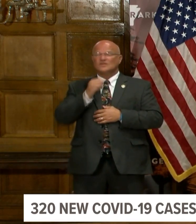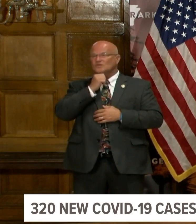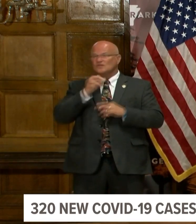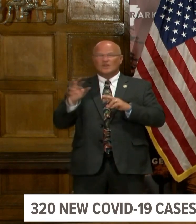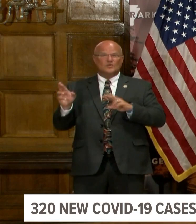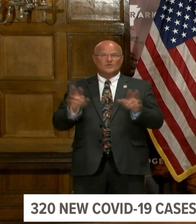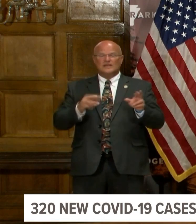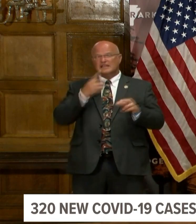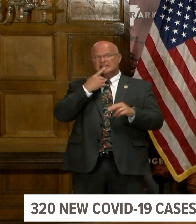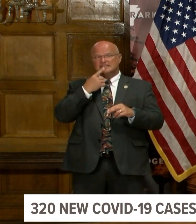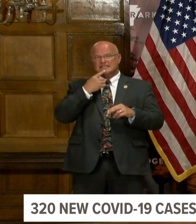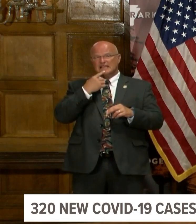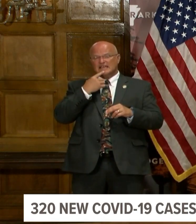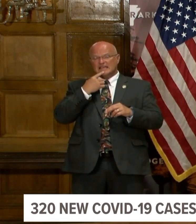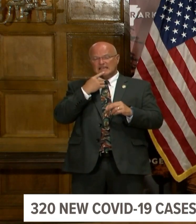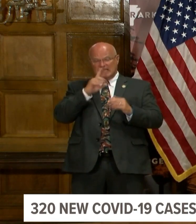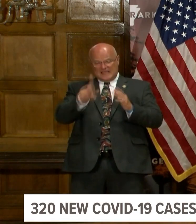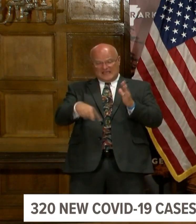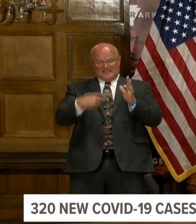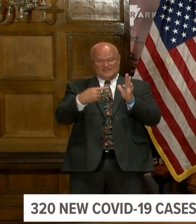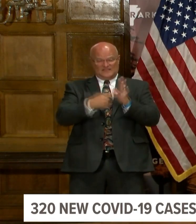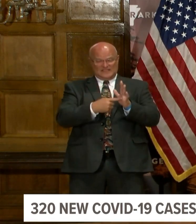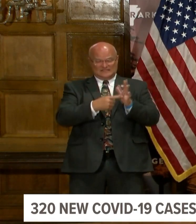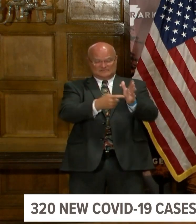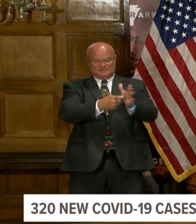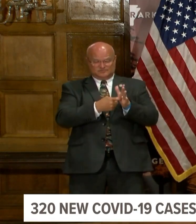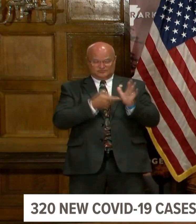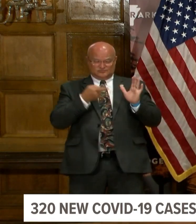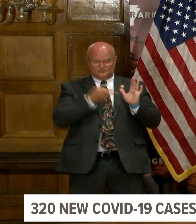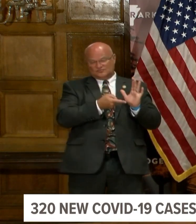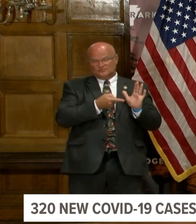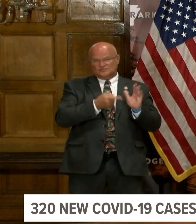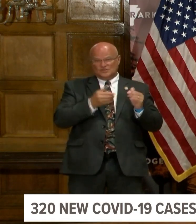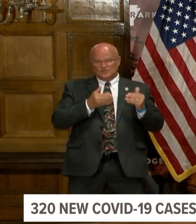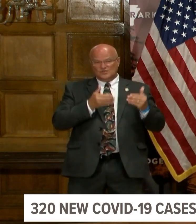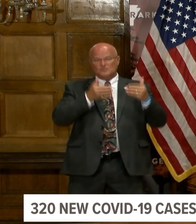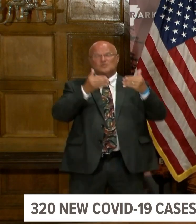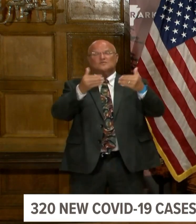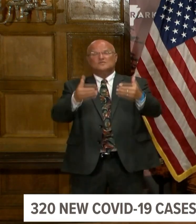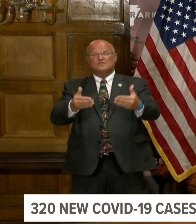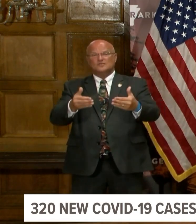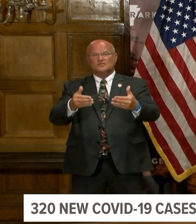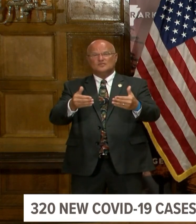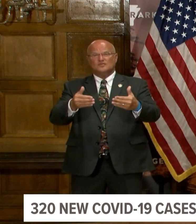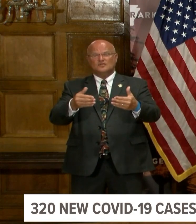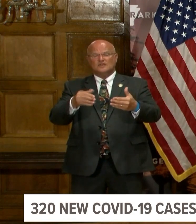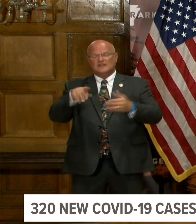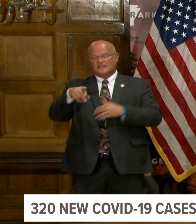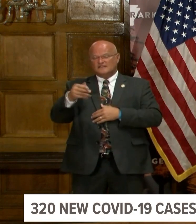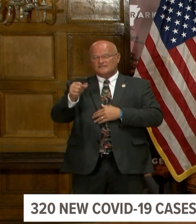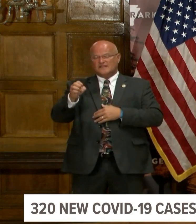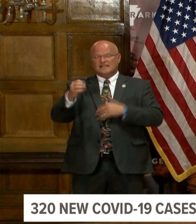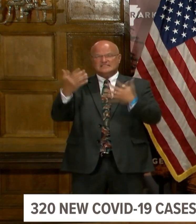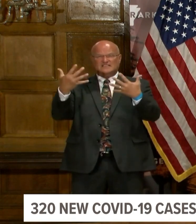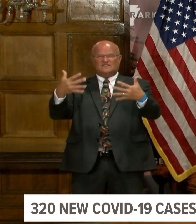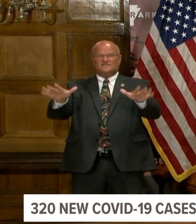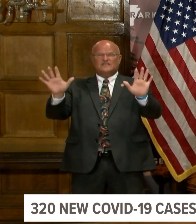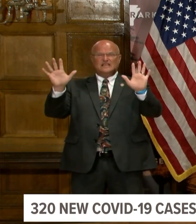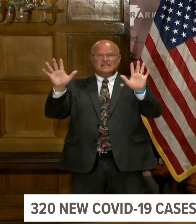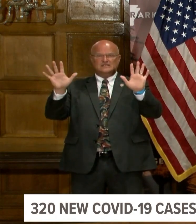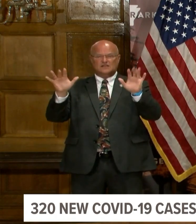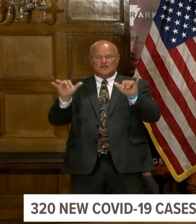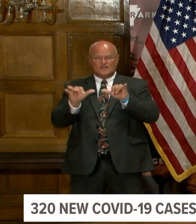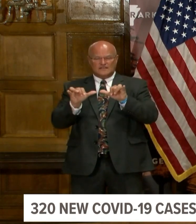ready to say this is what it's going to take for us to move to lifting the final restrictions on the